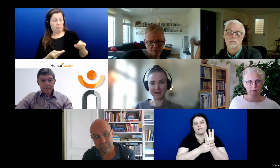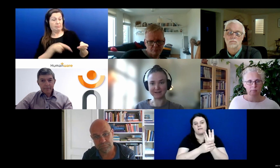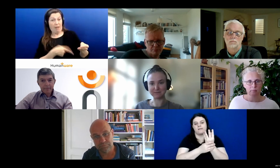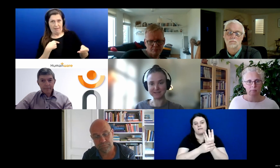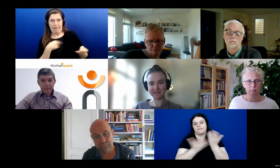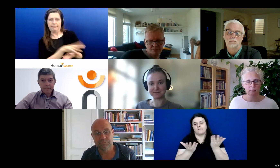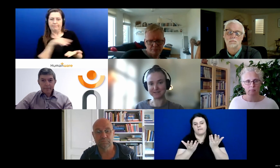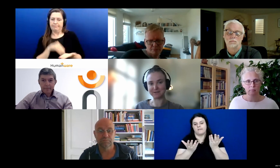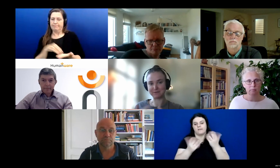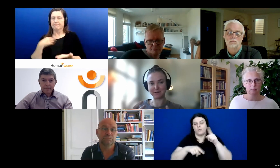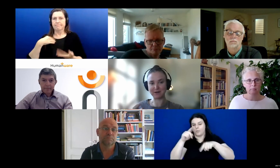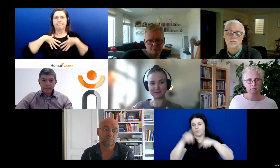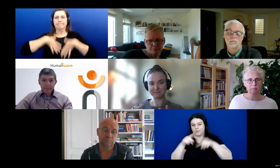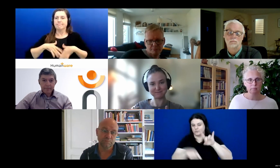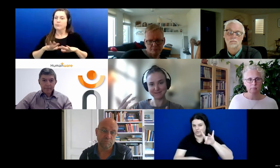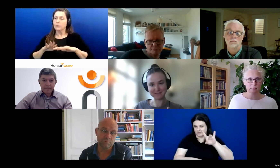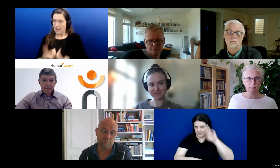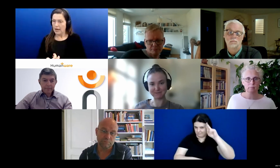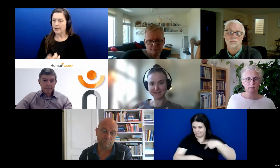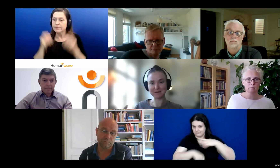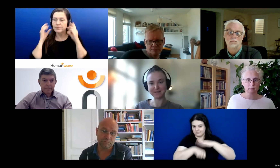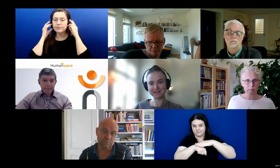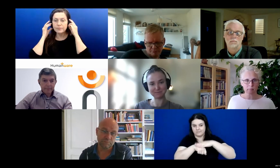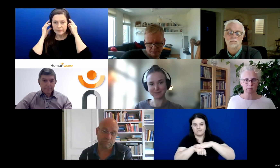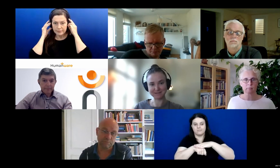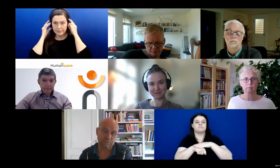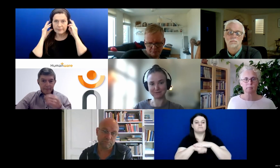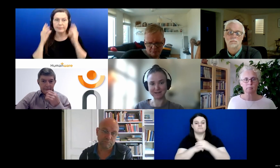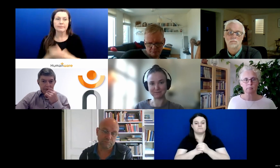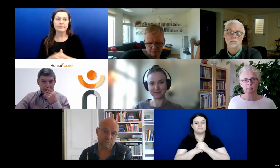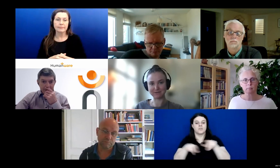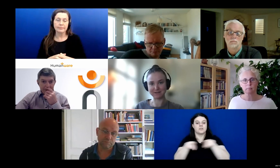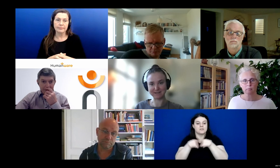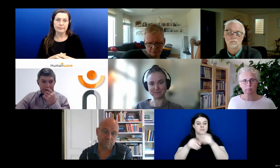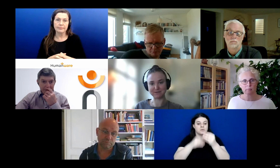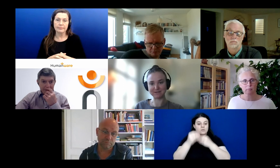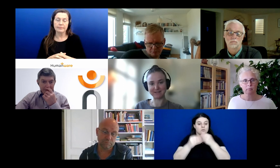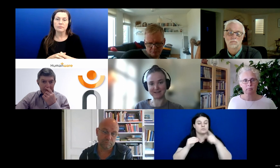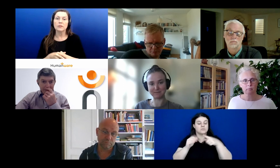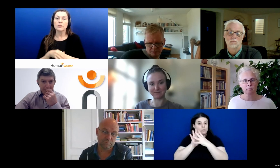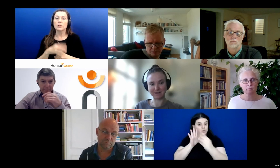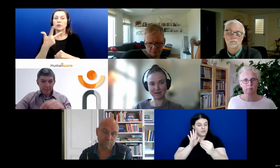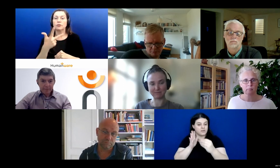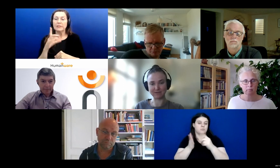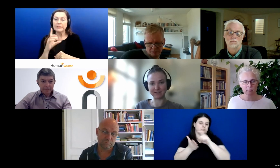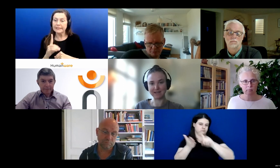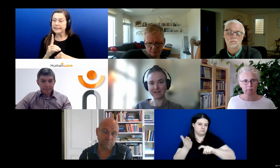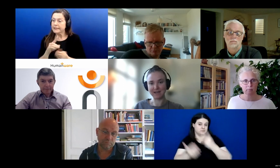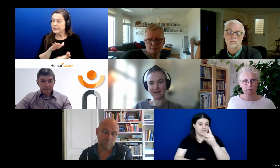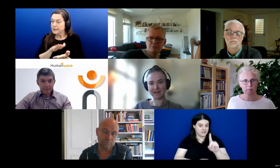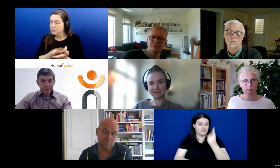the product themselves. You know, if there are a specific template to put into the 3D printer, for example, that can be very